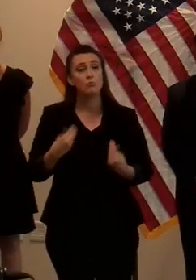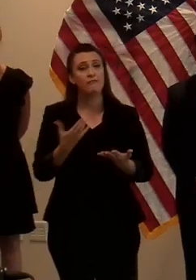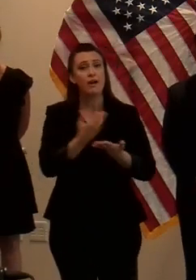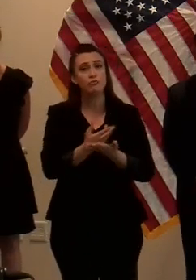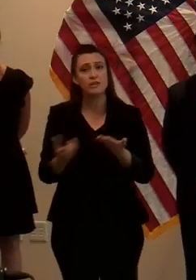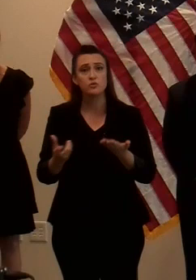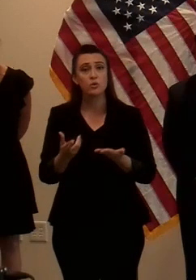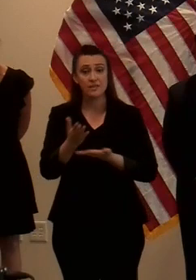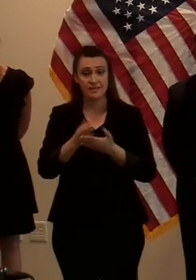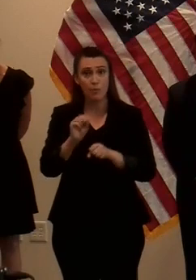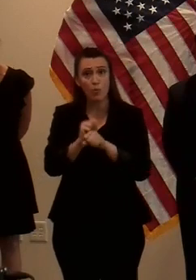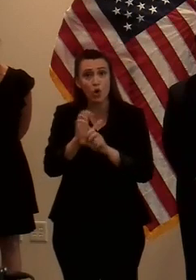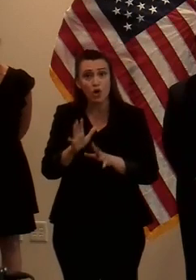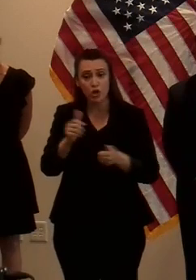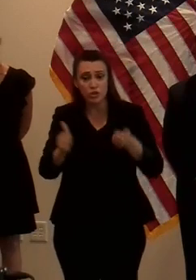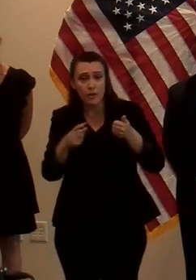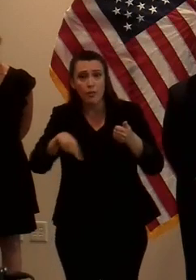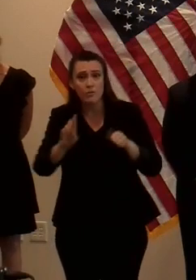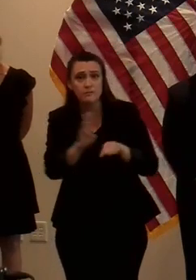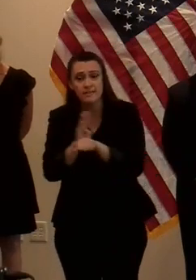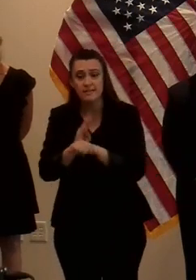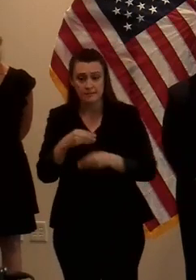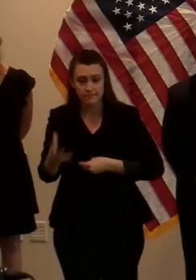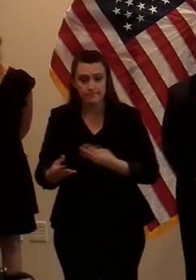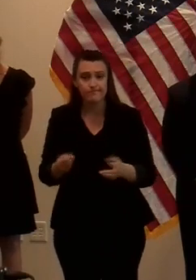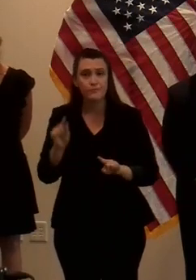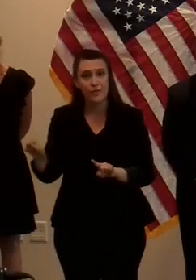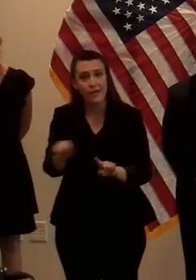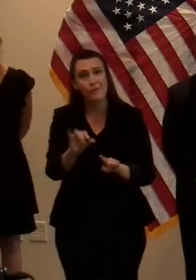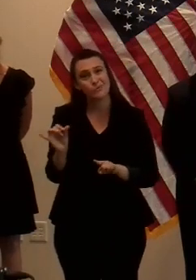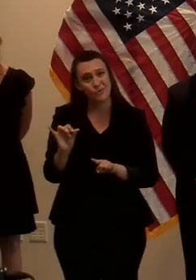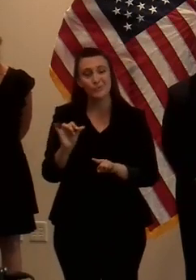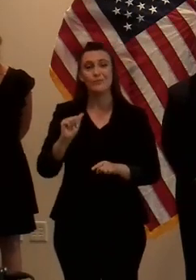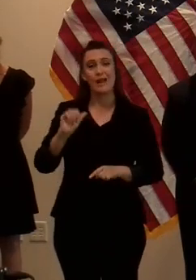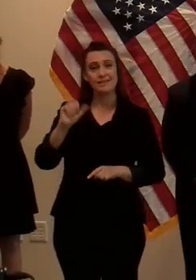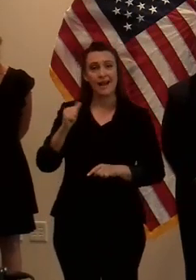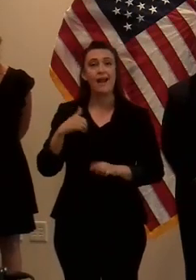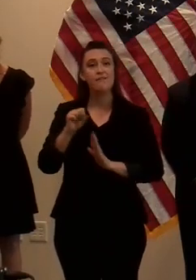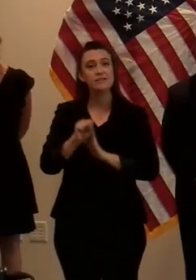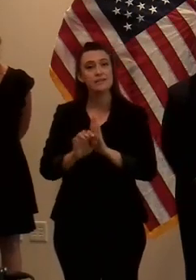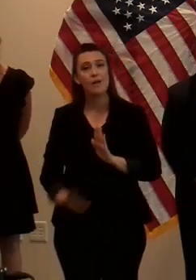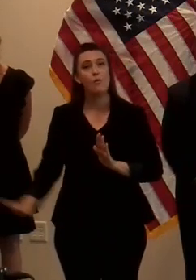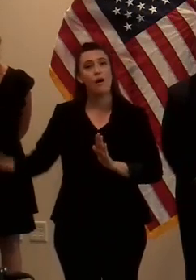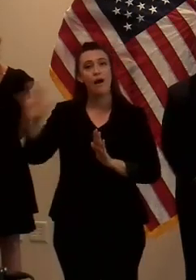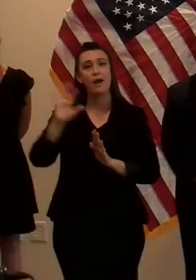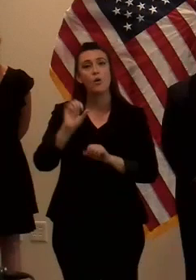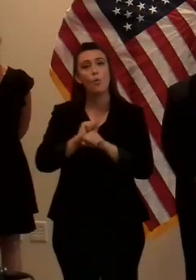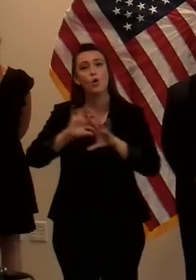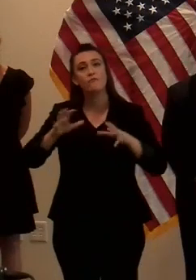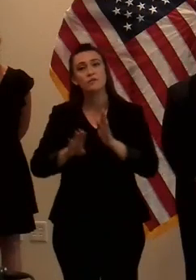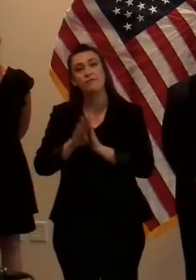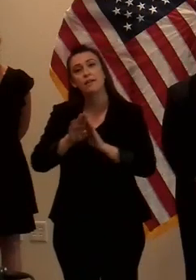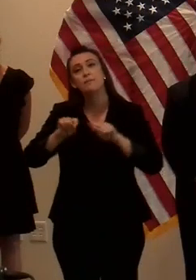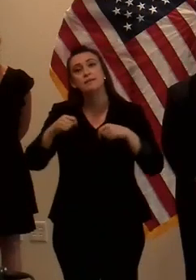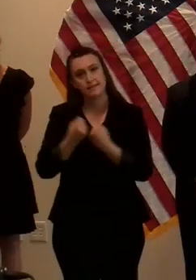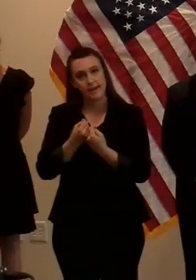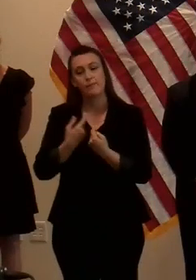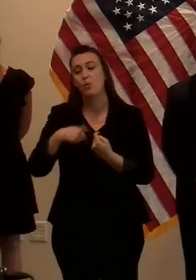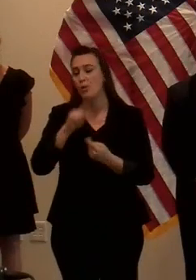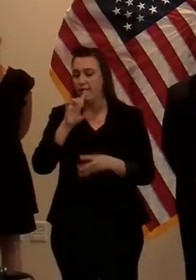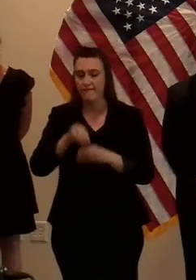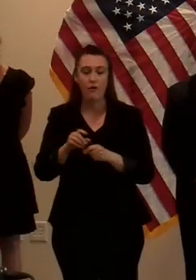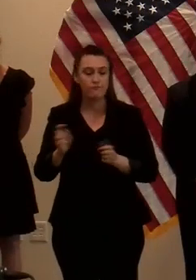is equally important, and the ACA's statewide workforce development team has been heavily engaged in